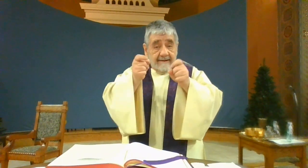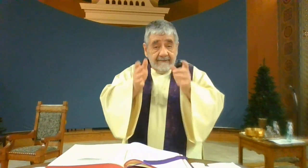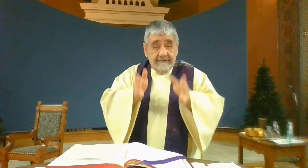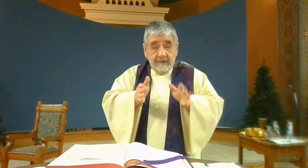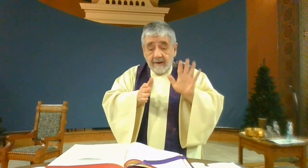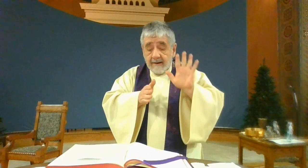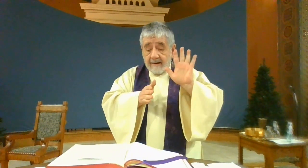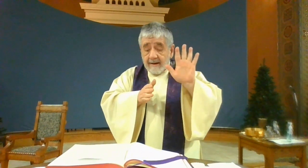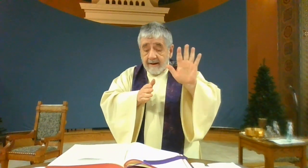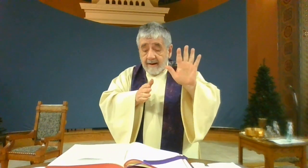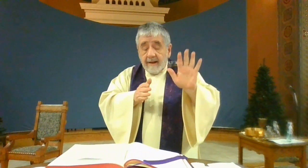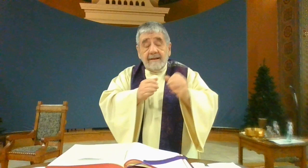You know, that shows